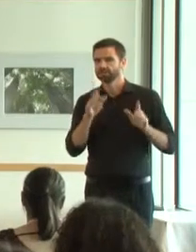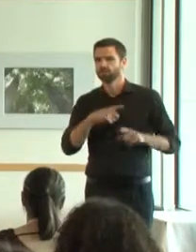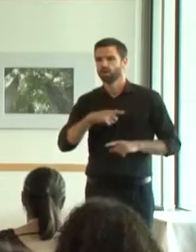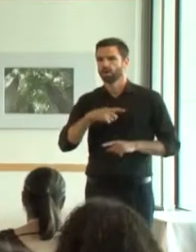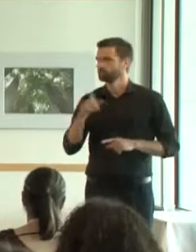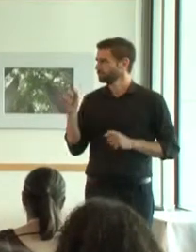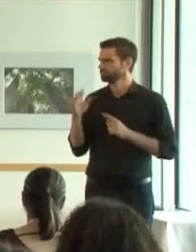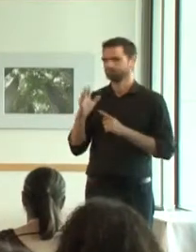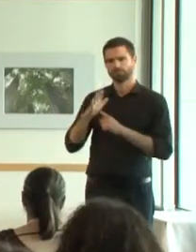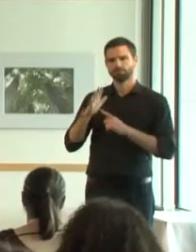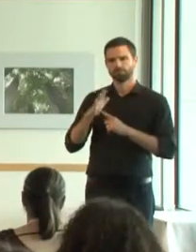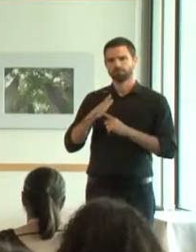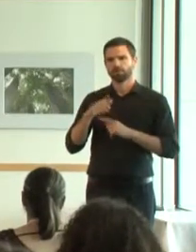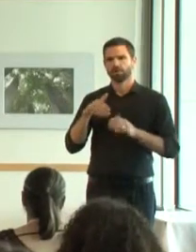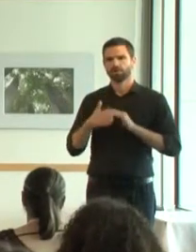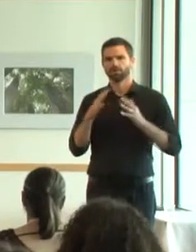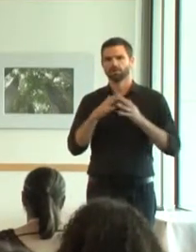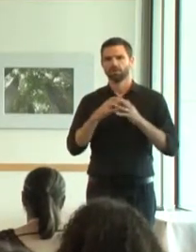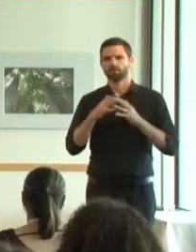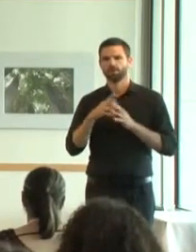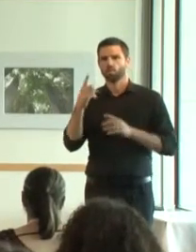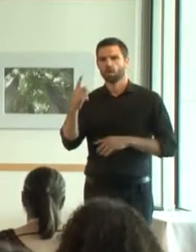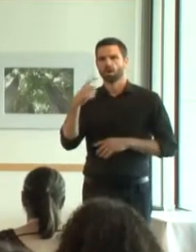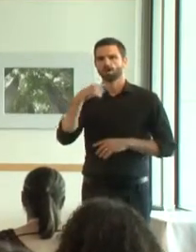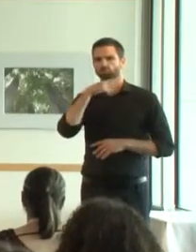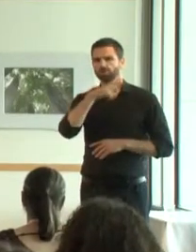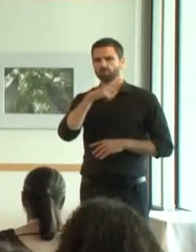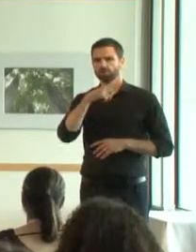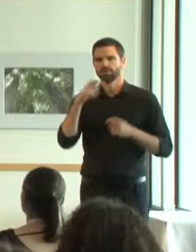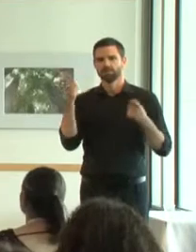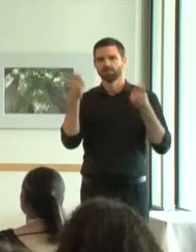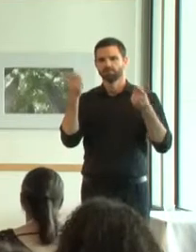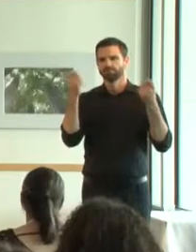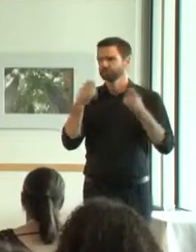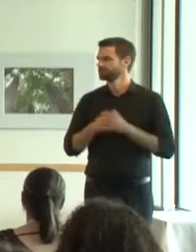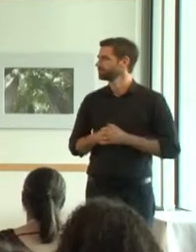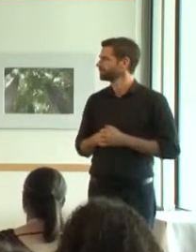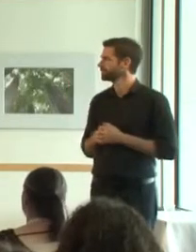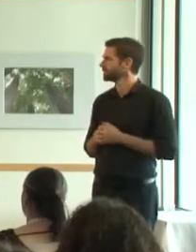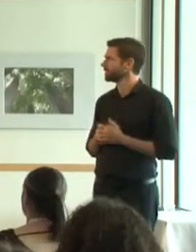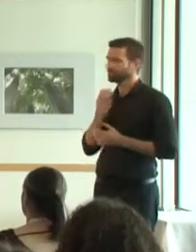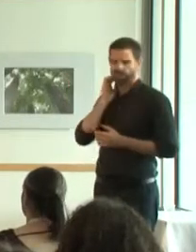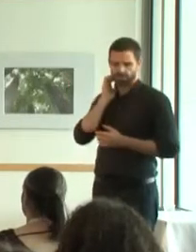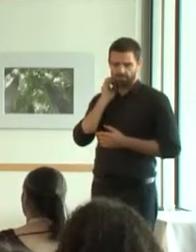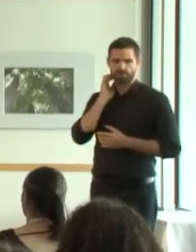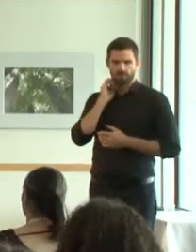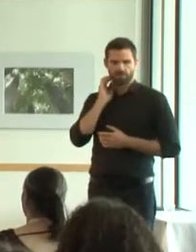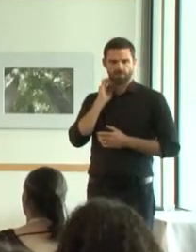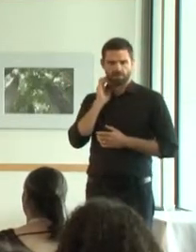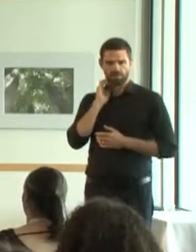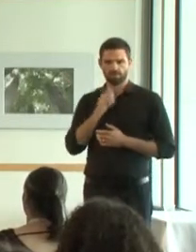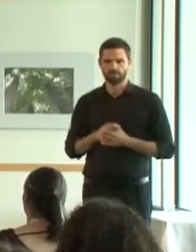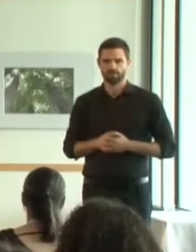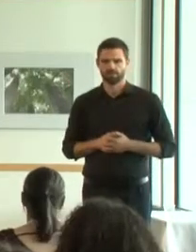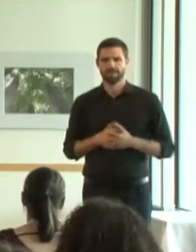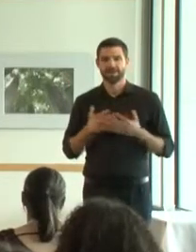importance of them to the WW100 celebrations and commemorations. They're all digitized in-house now. We did have a